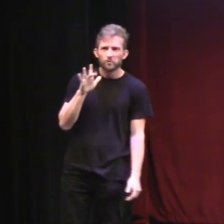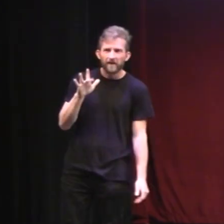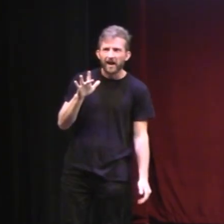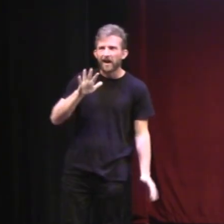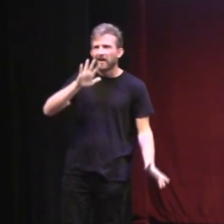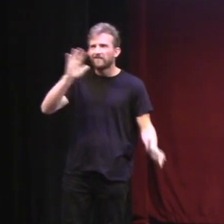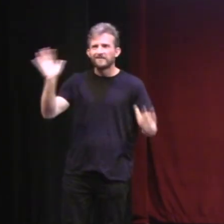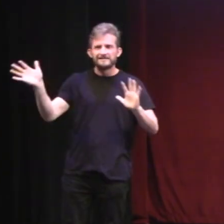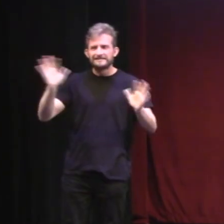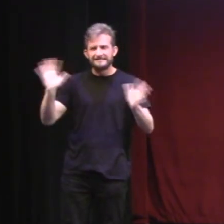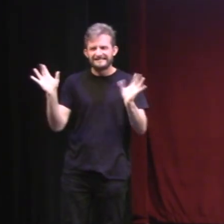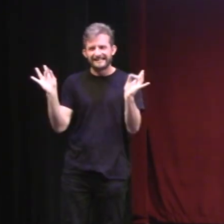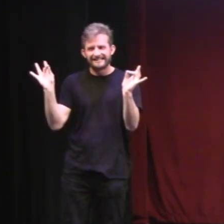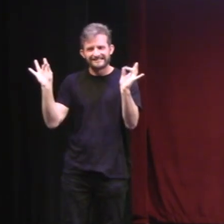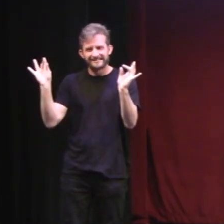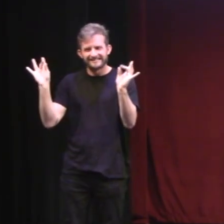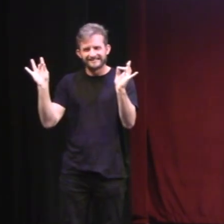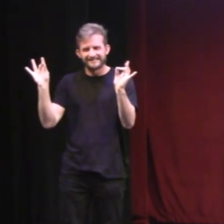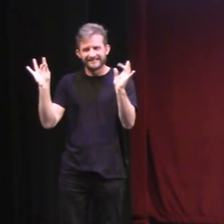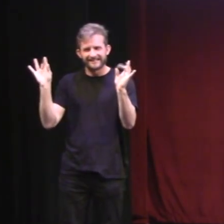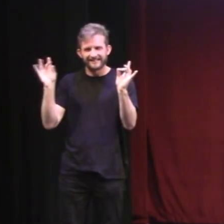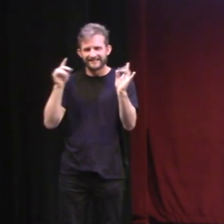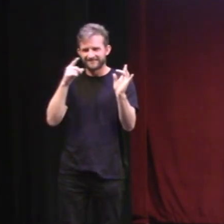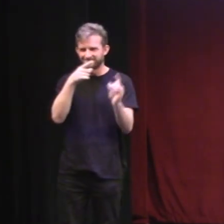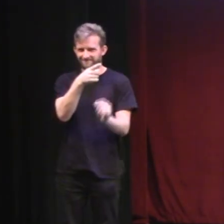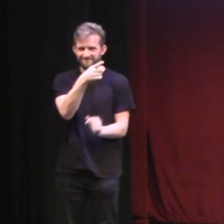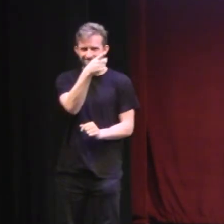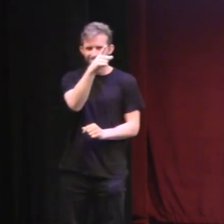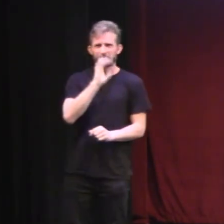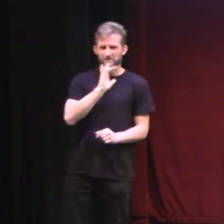It was a lot to manage her.